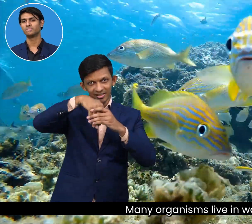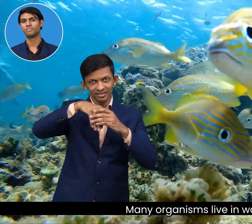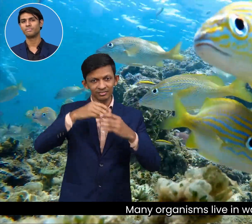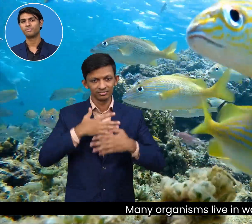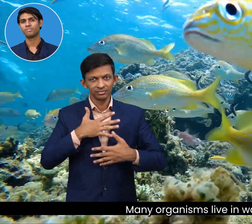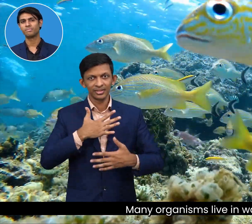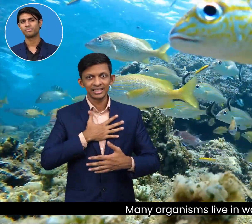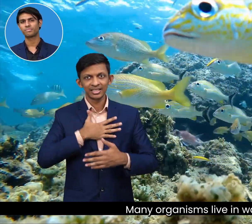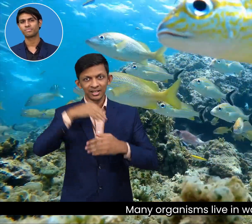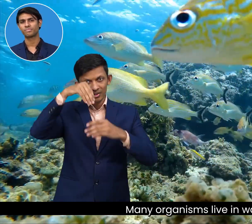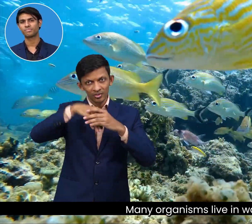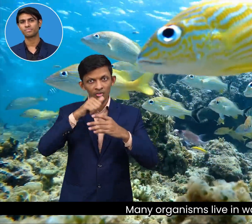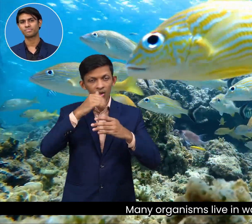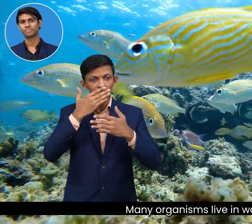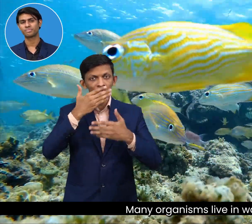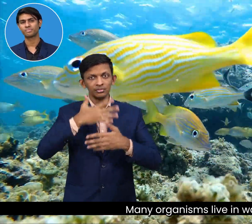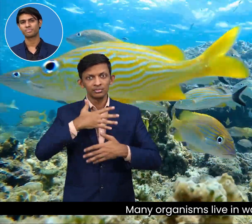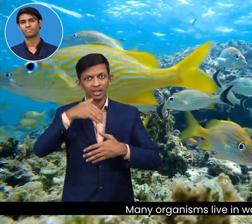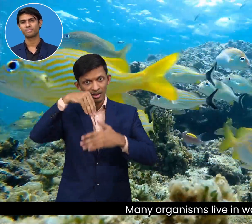water.